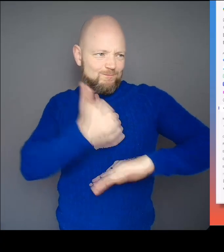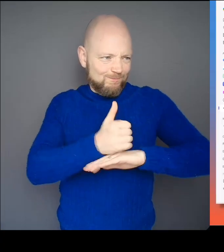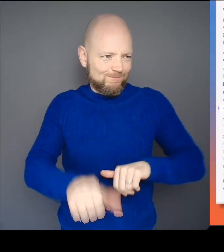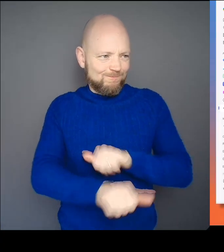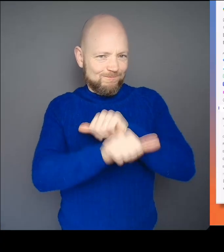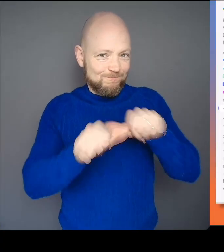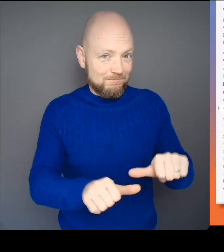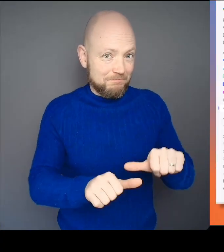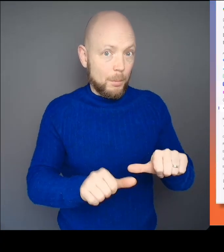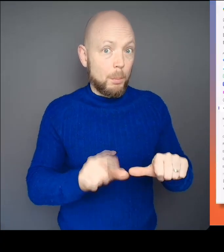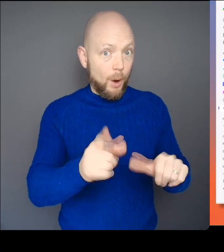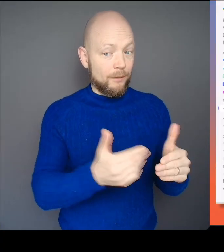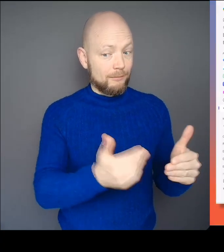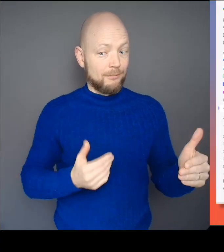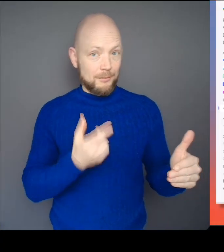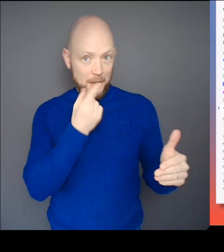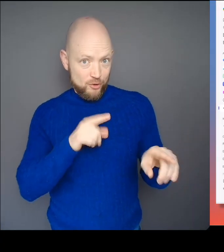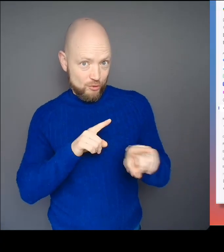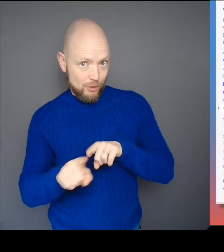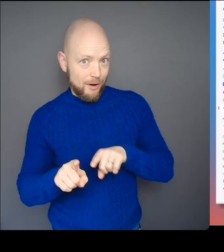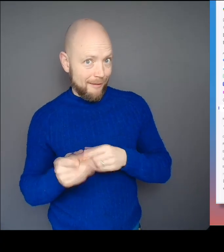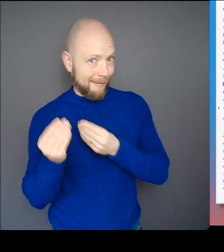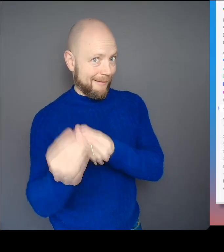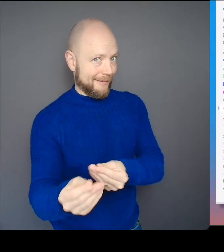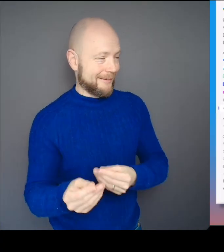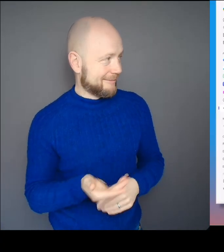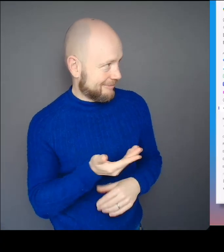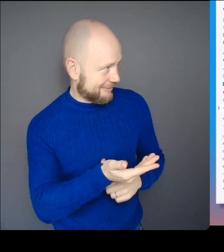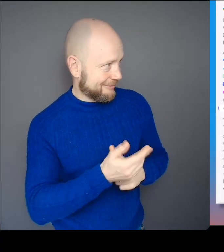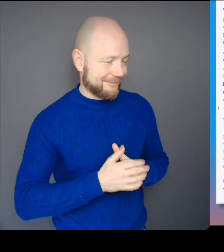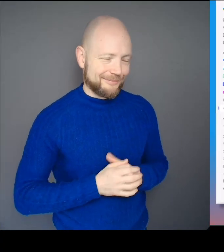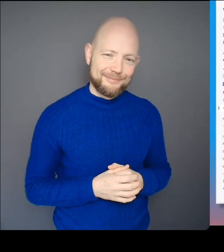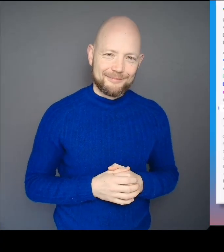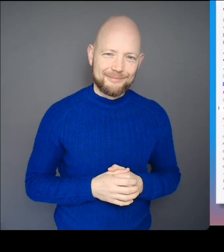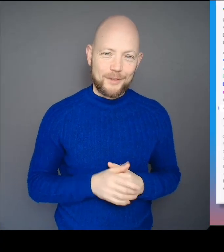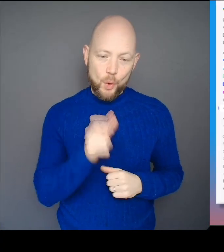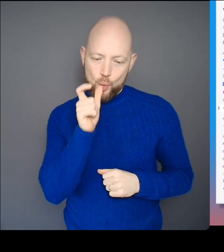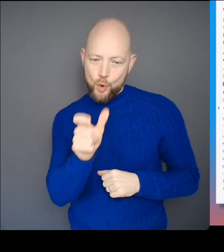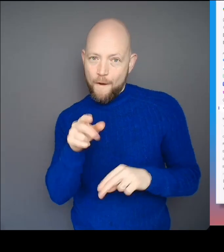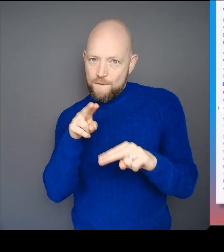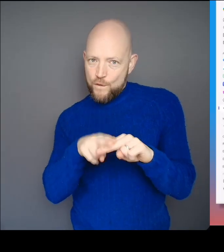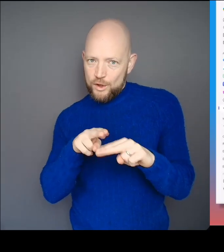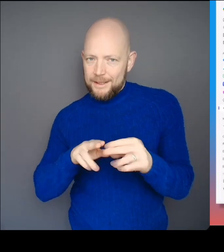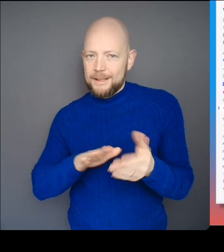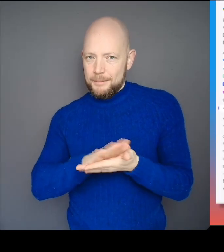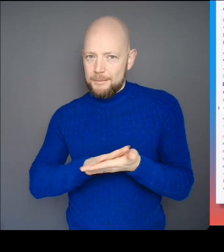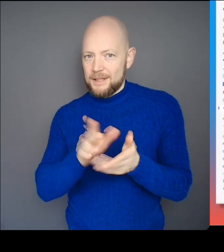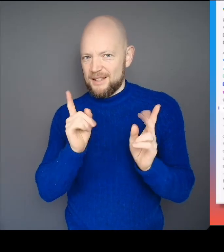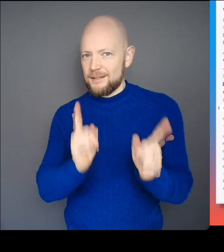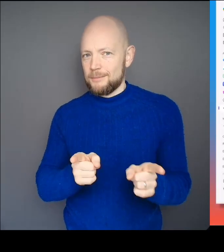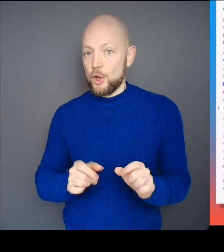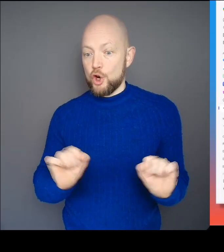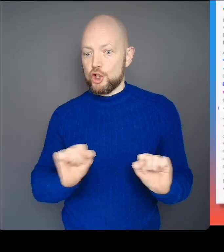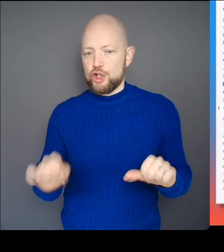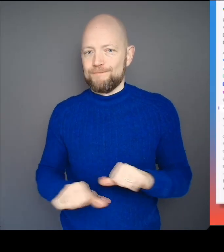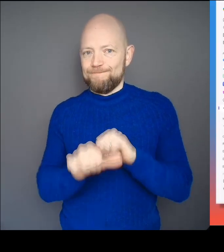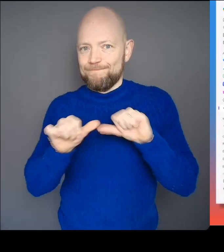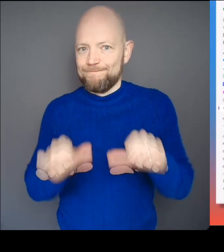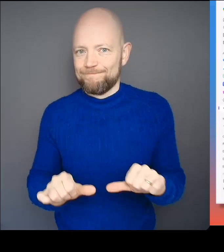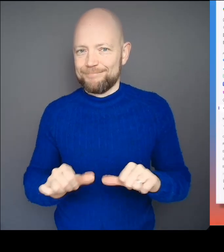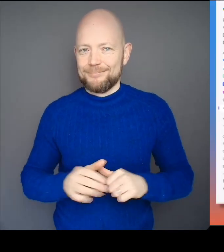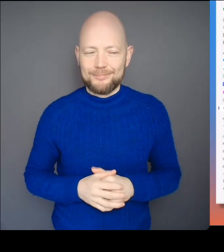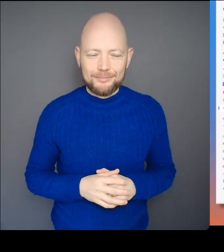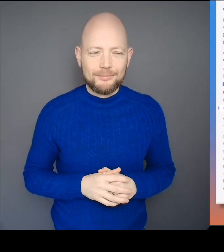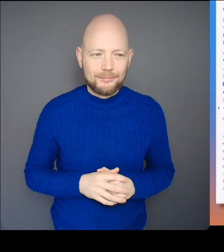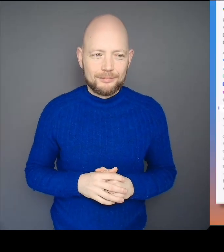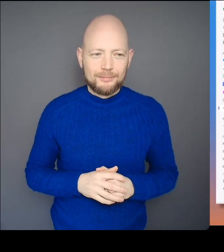but not sort of well established yet. So you're sort of like a little bit ahead of the curve with working on those, and gradually they move from Frontier into